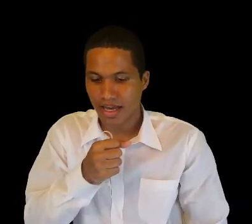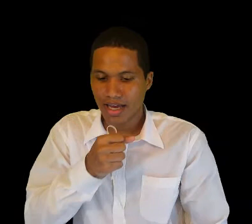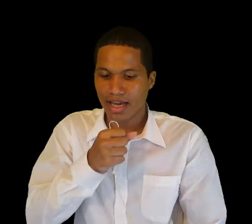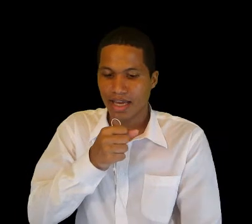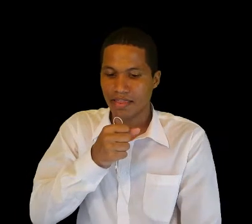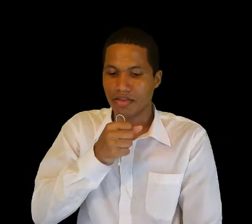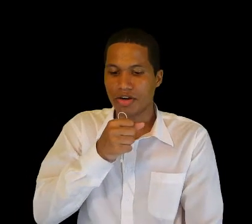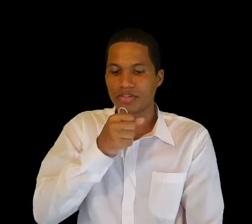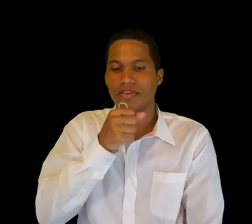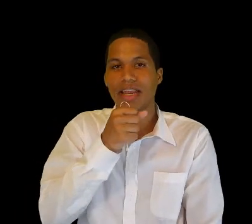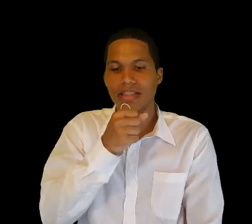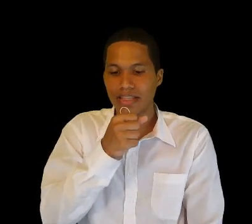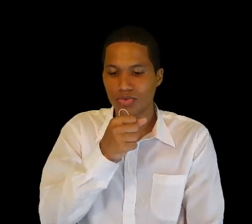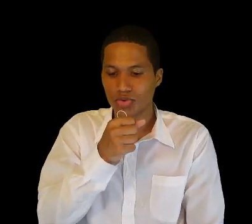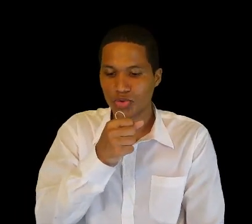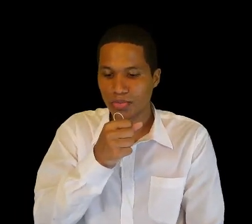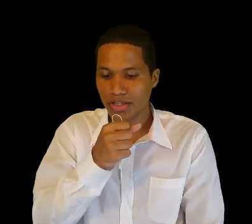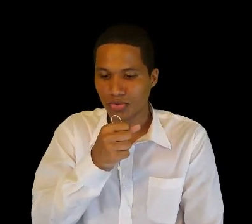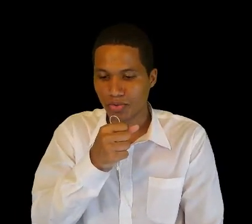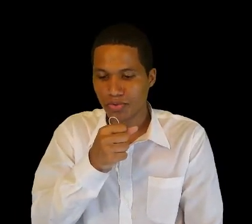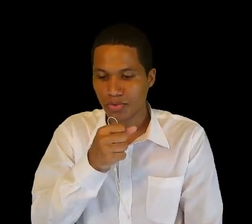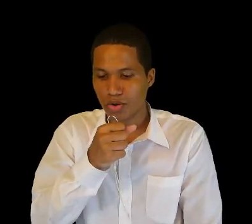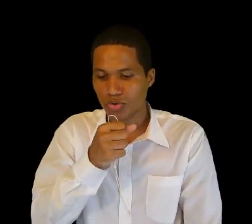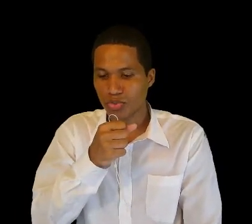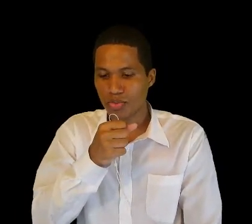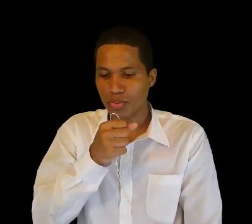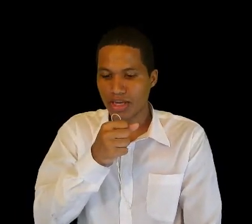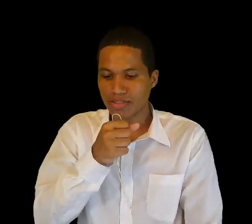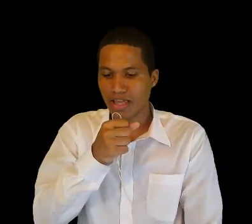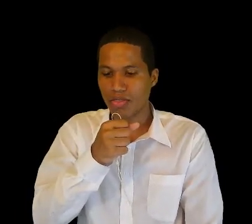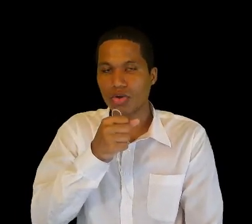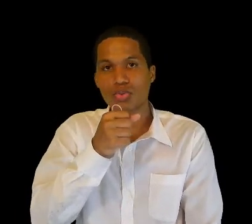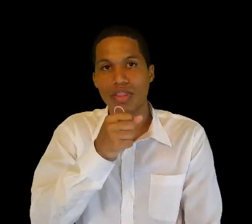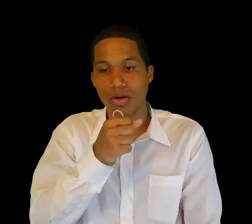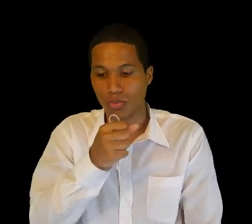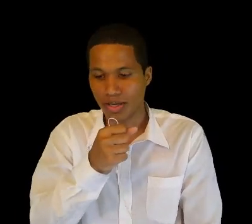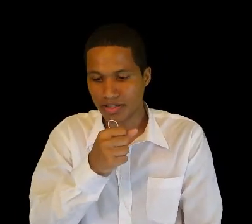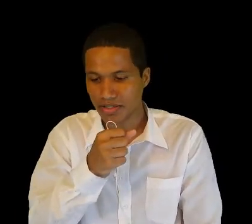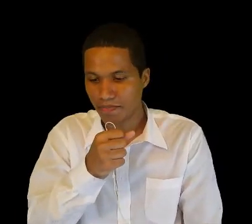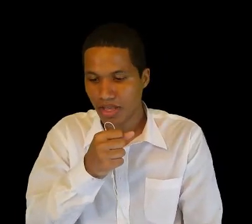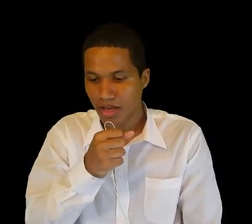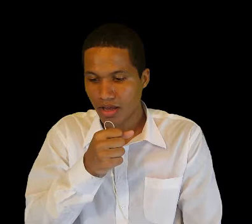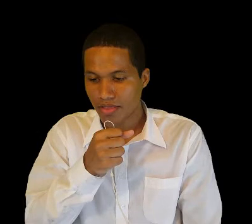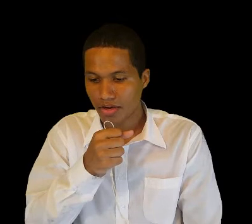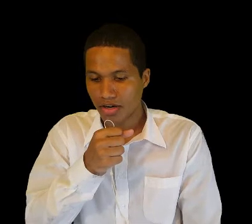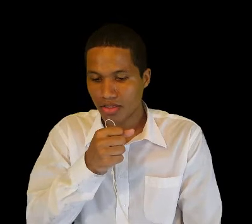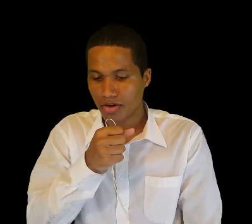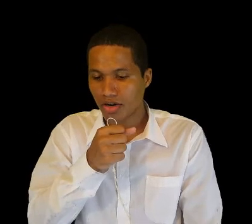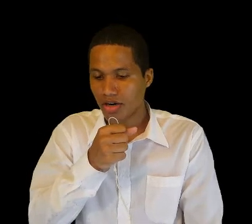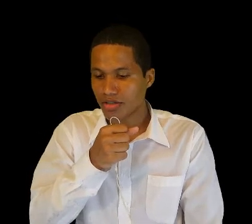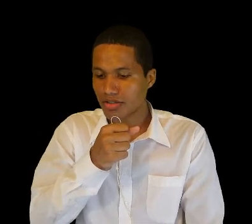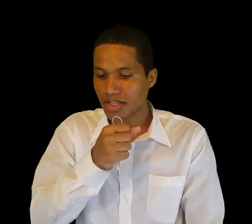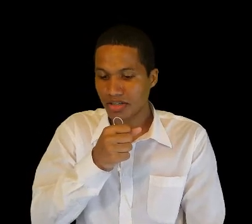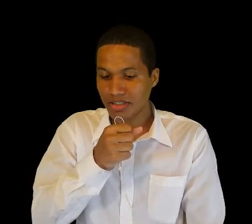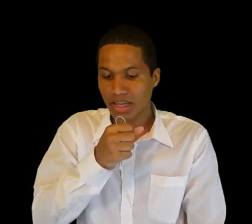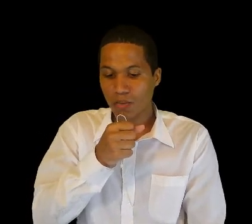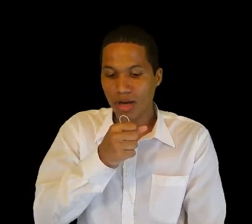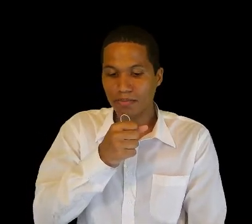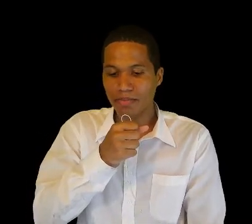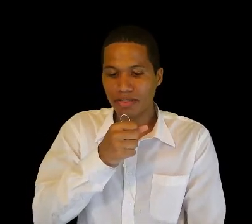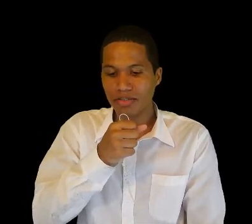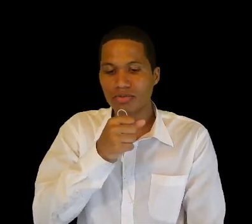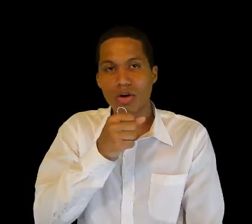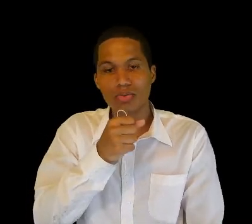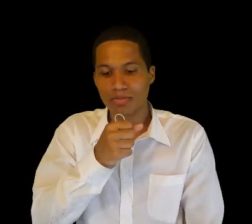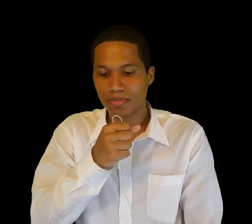insects, and they are divided into two main groups, those with wings and those without wings. There are nearly